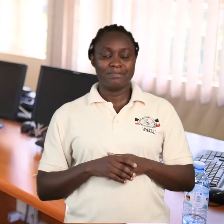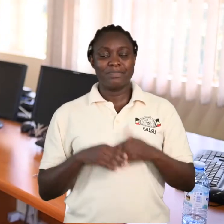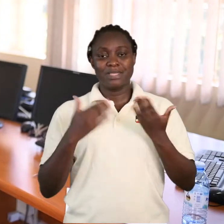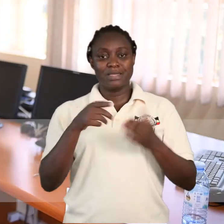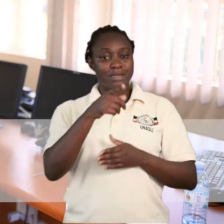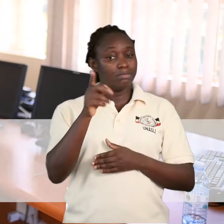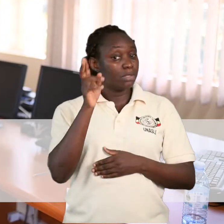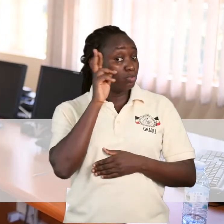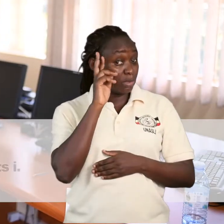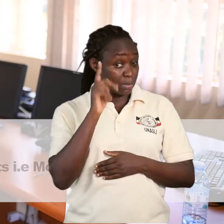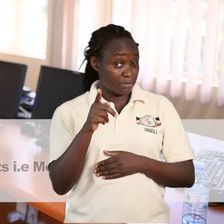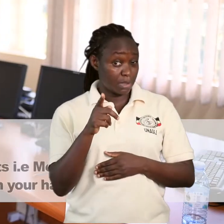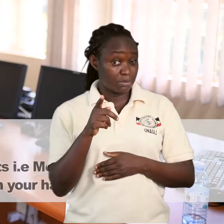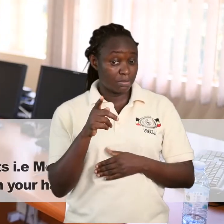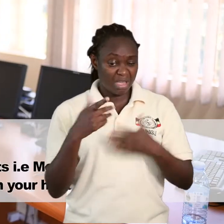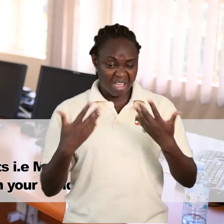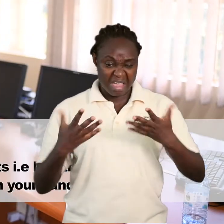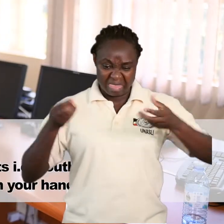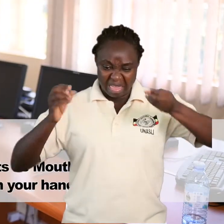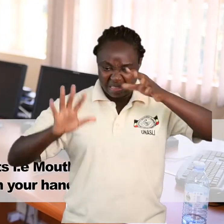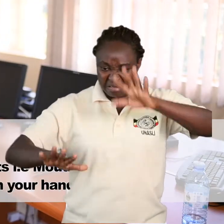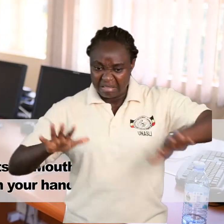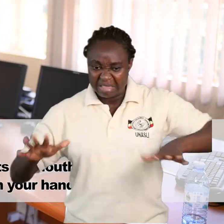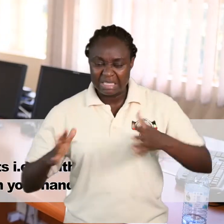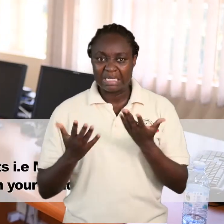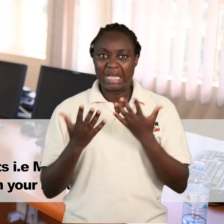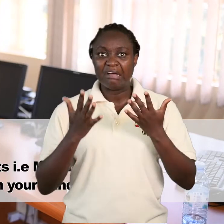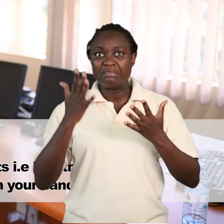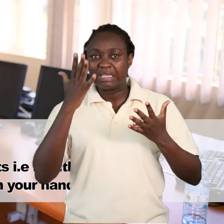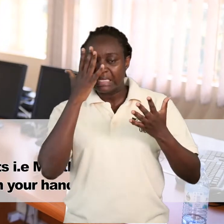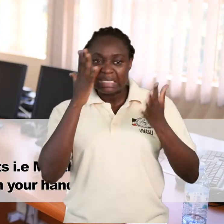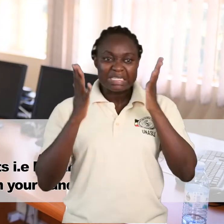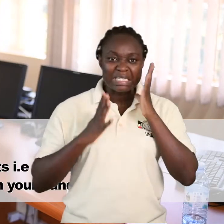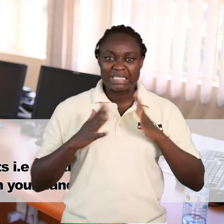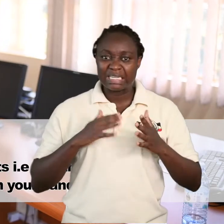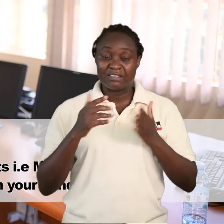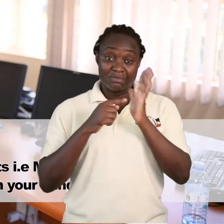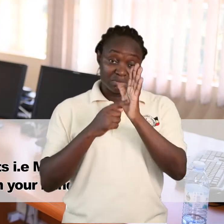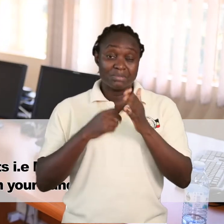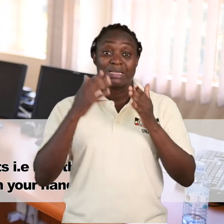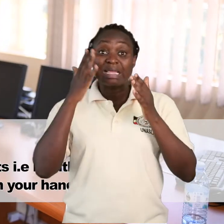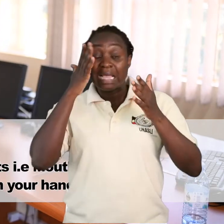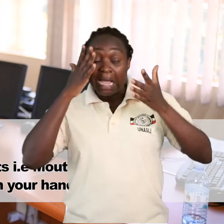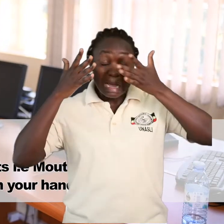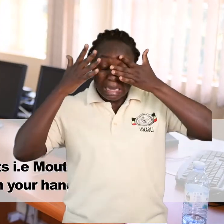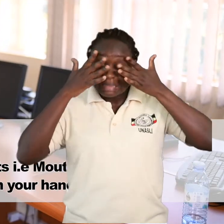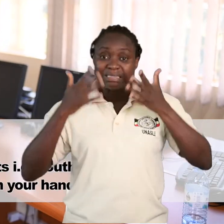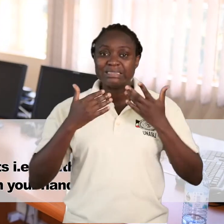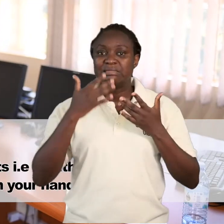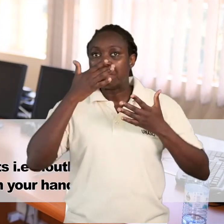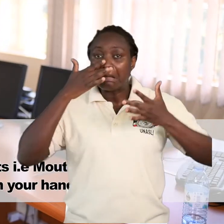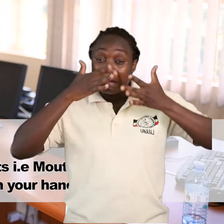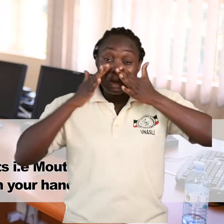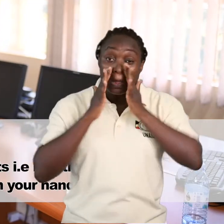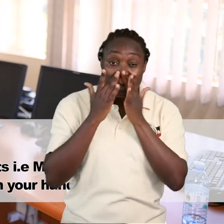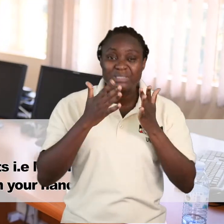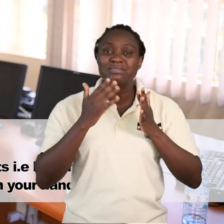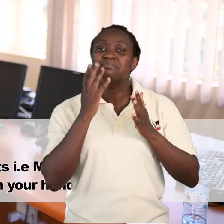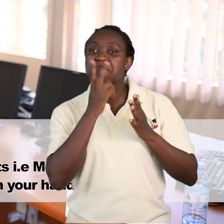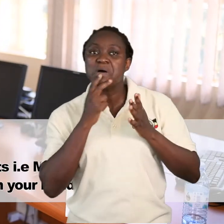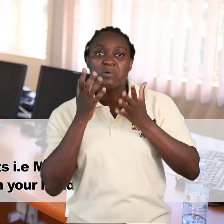to avoid touching your soft parts, namely the eyes, the nose, and the